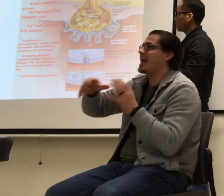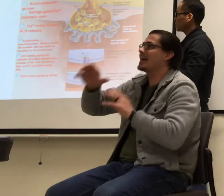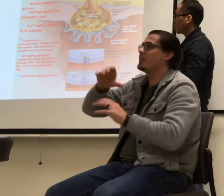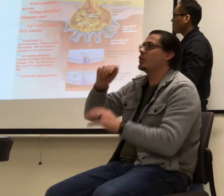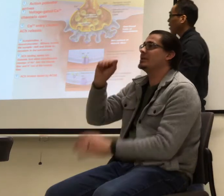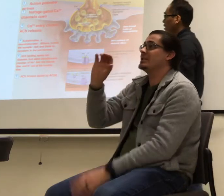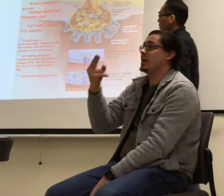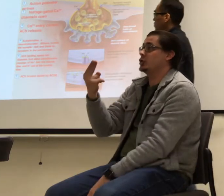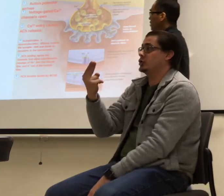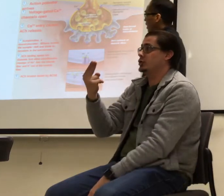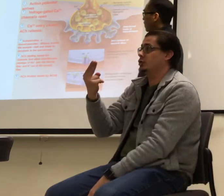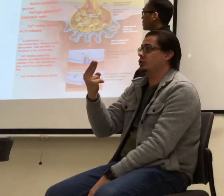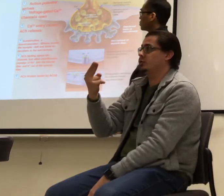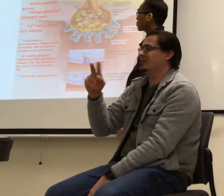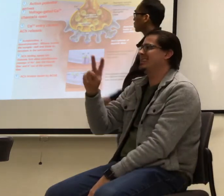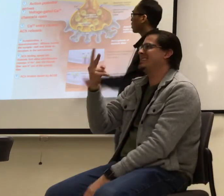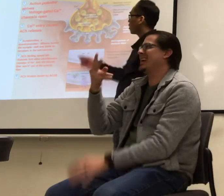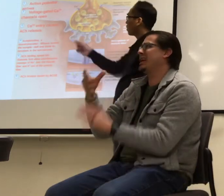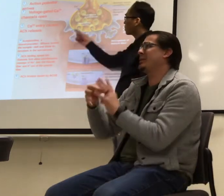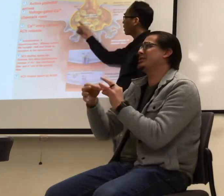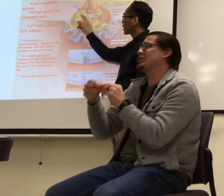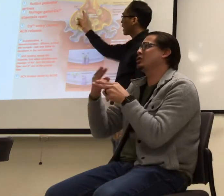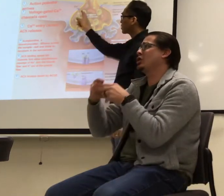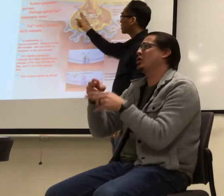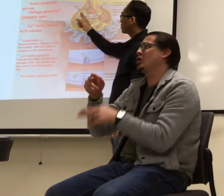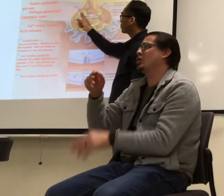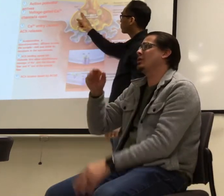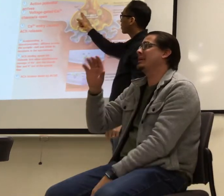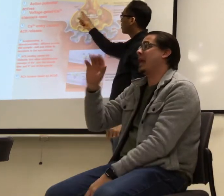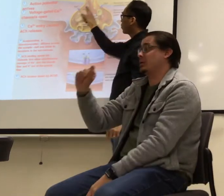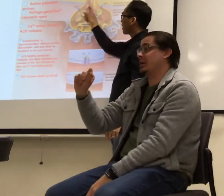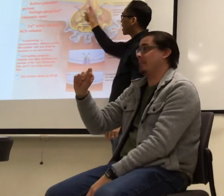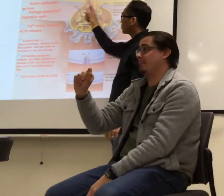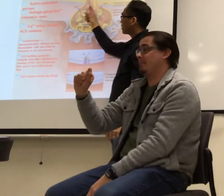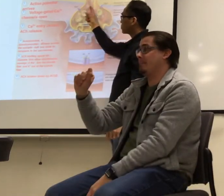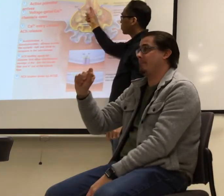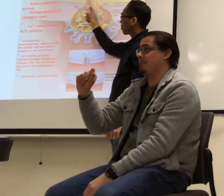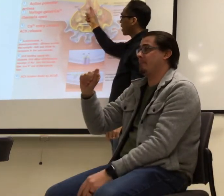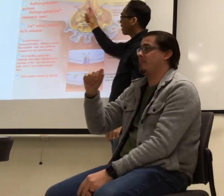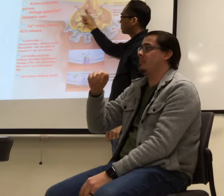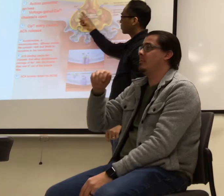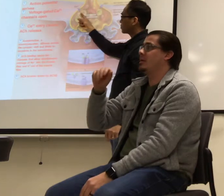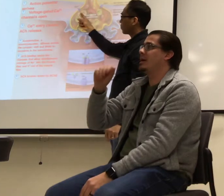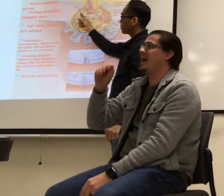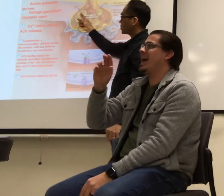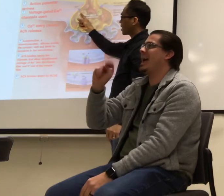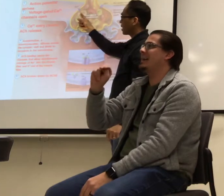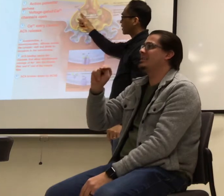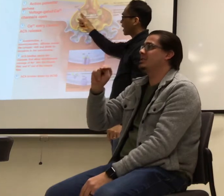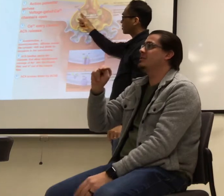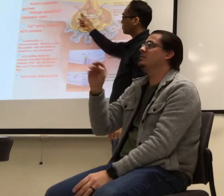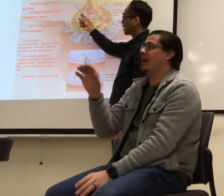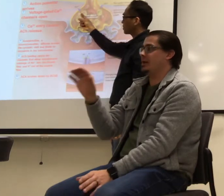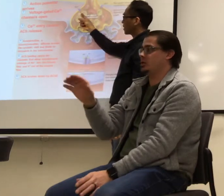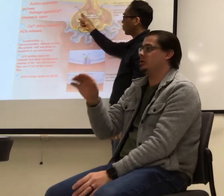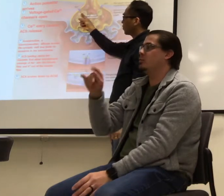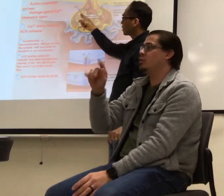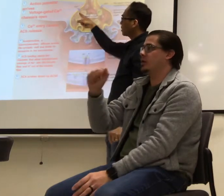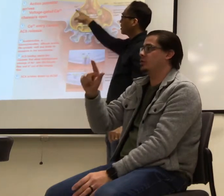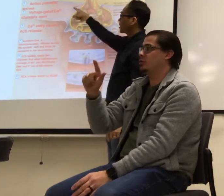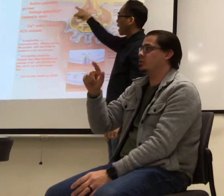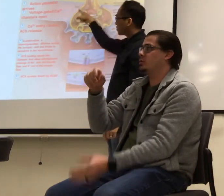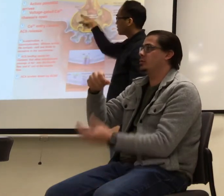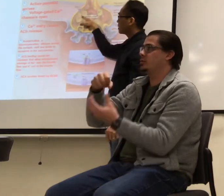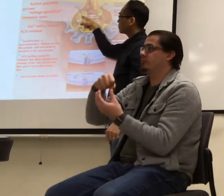acetylcholine. So there's a second messenger called calcium. When the action potential arrives, there's voltage-gated calcium channels that